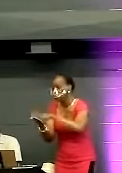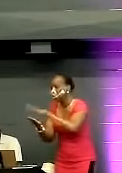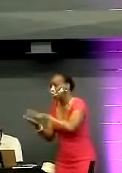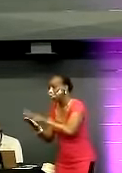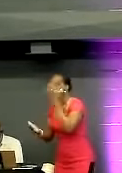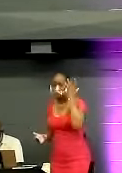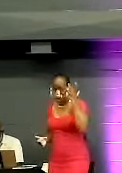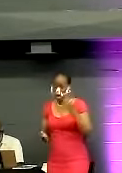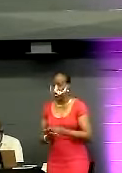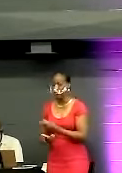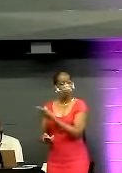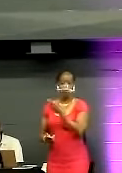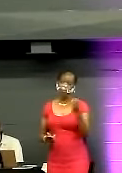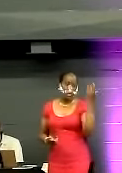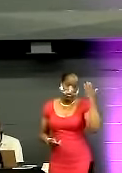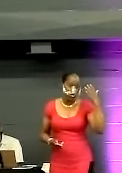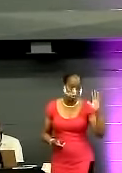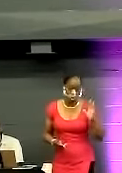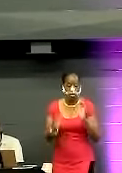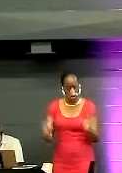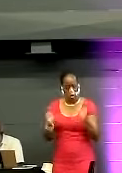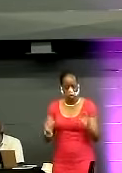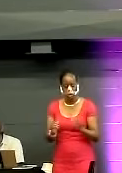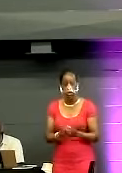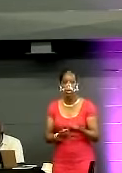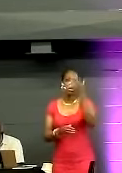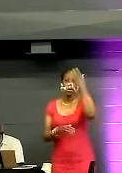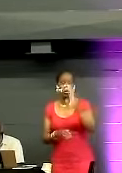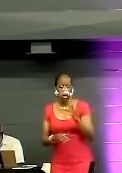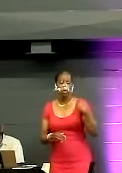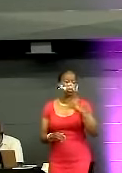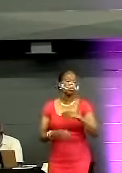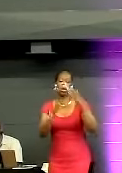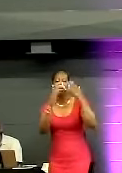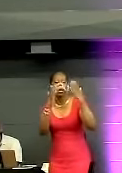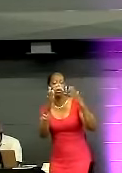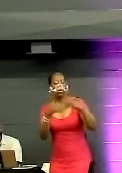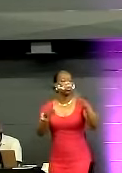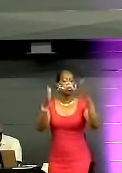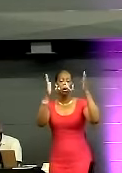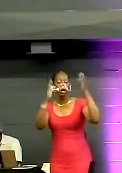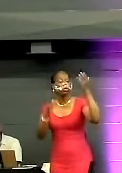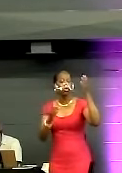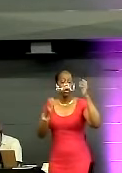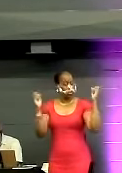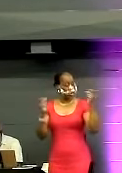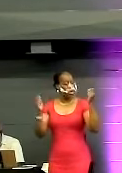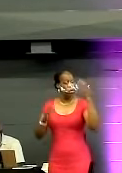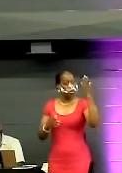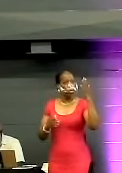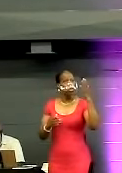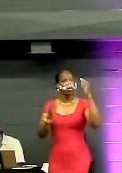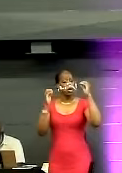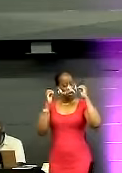for they know not what they're doing. Let's pray. God, we thank you. We praise you. We celebrate you. God, teach us to